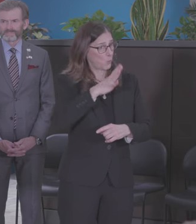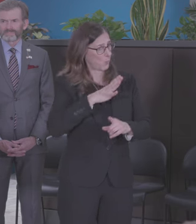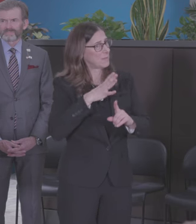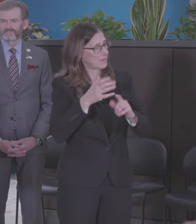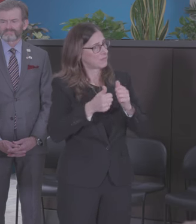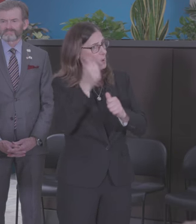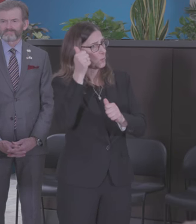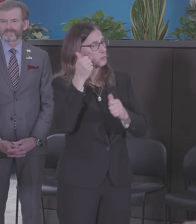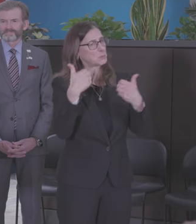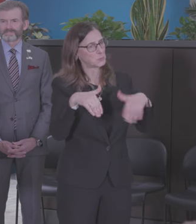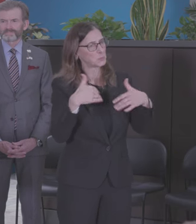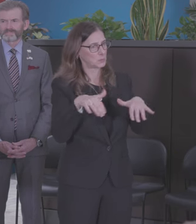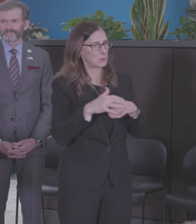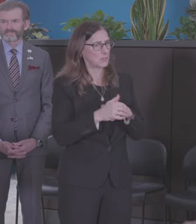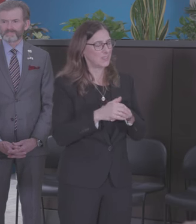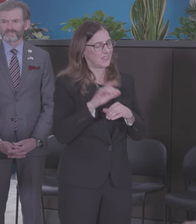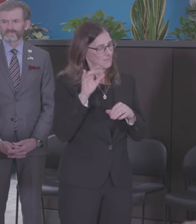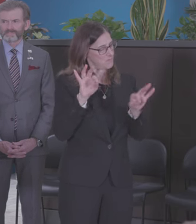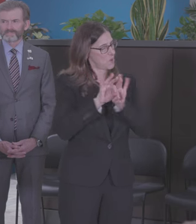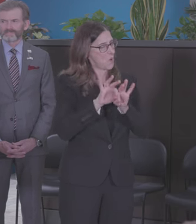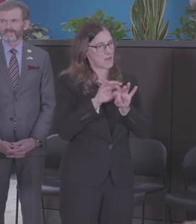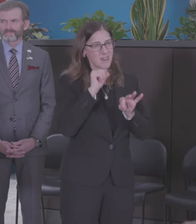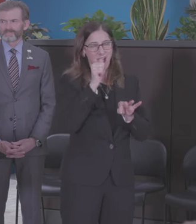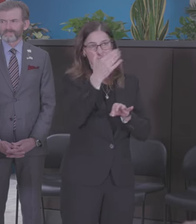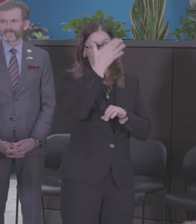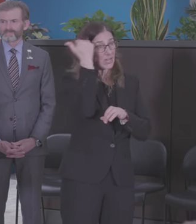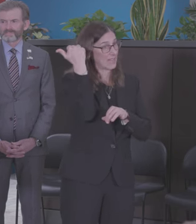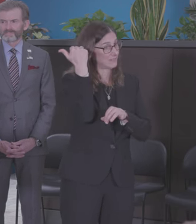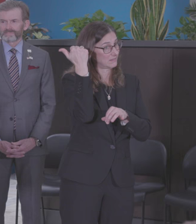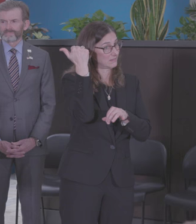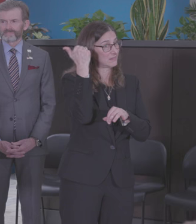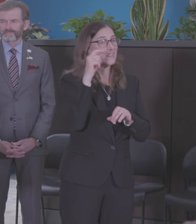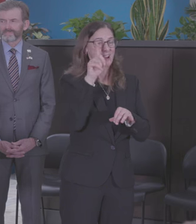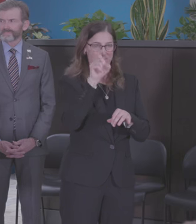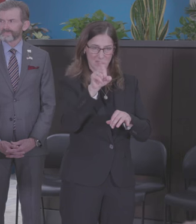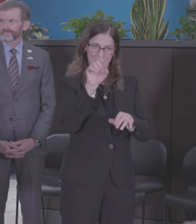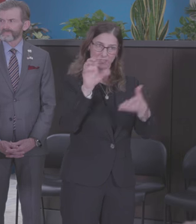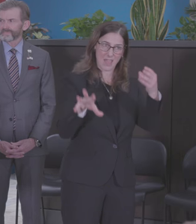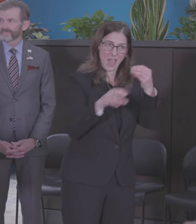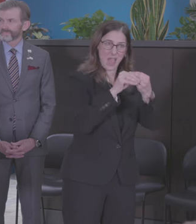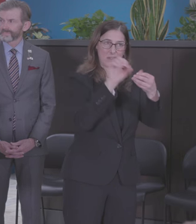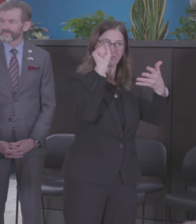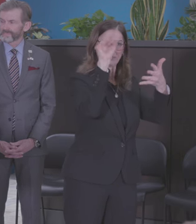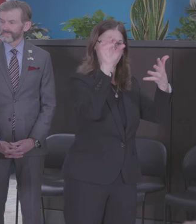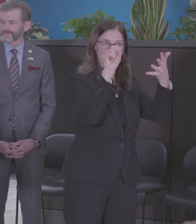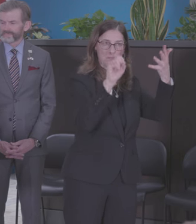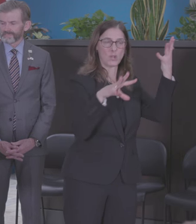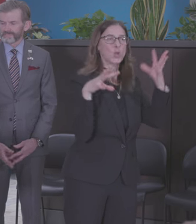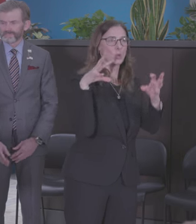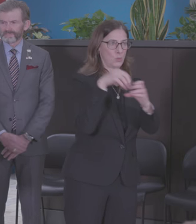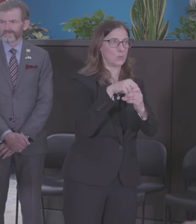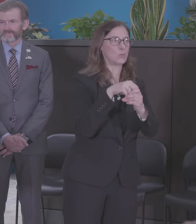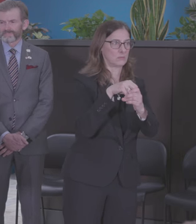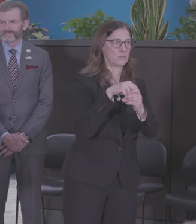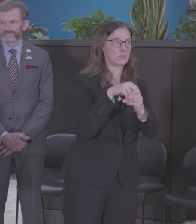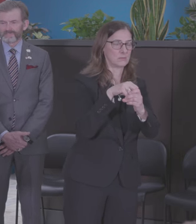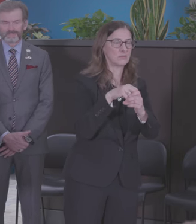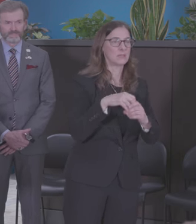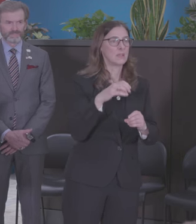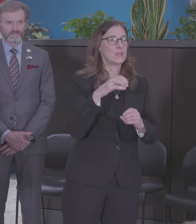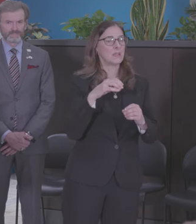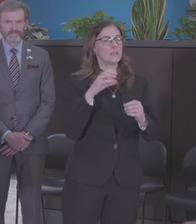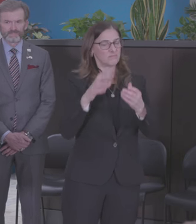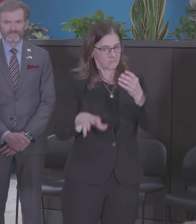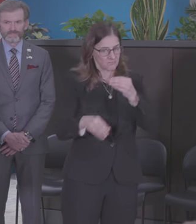well. When we, and I want to thank Counselor Flynn, when we were counselors together, he specifically